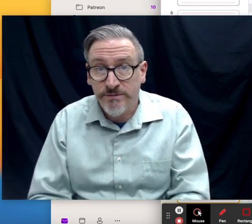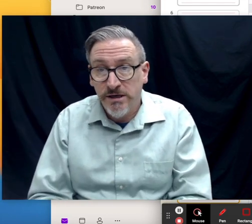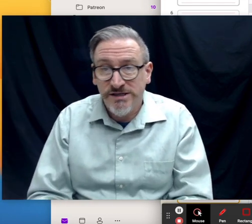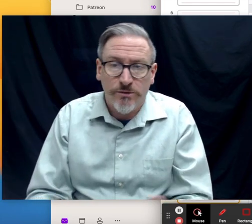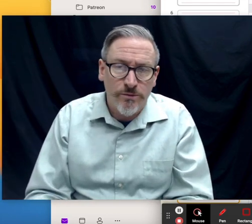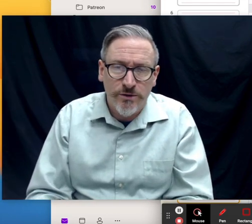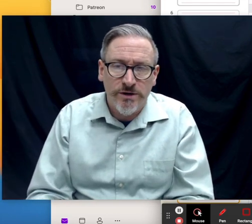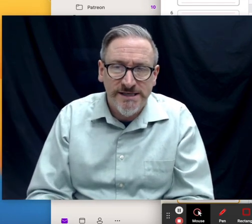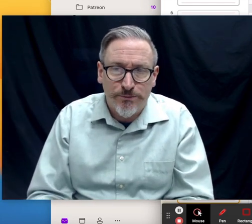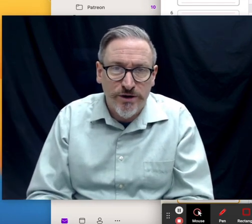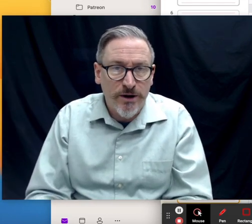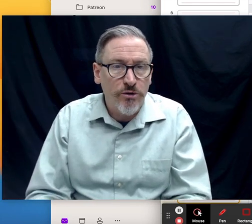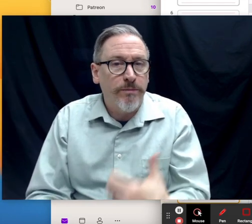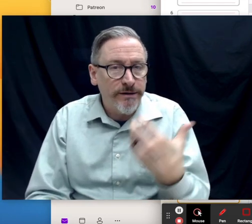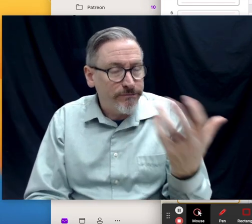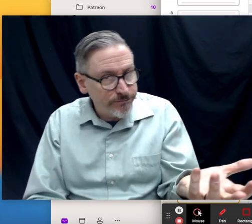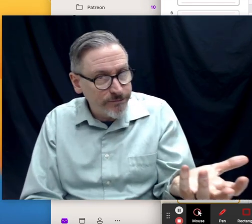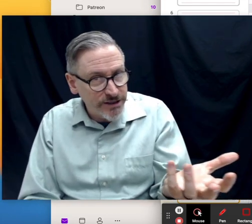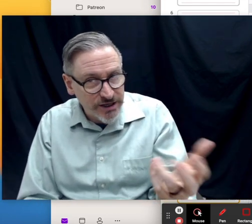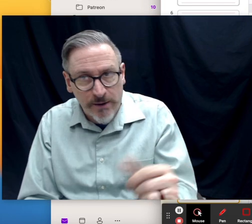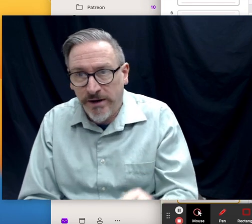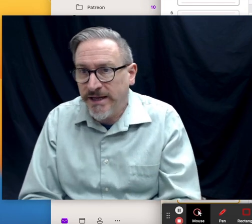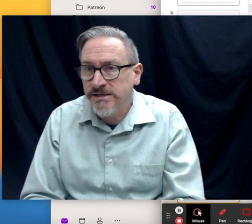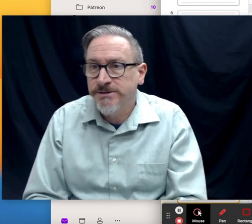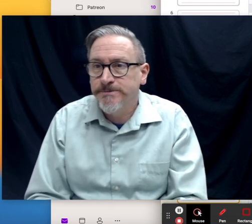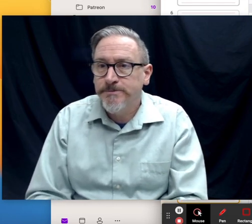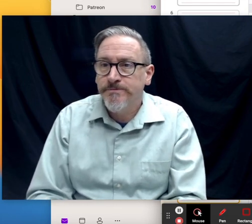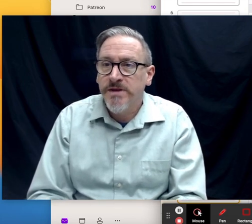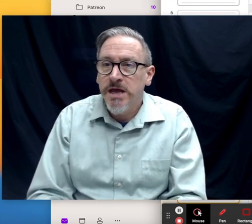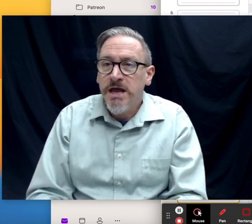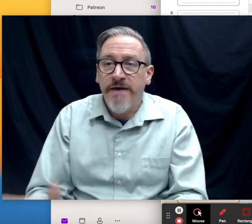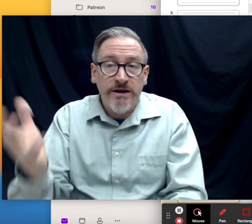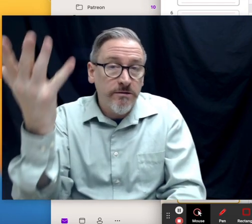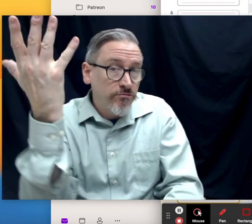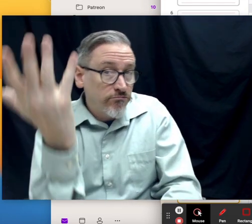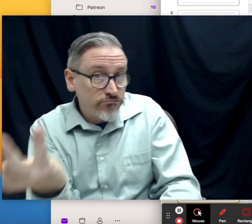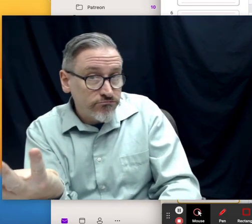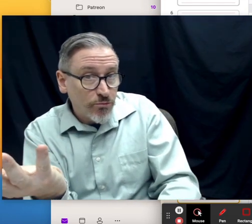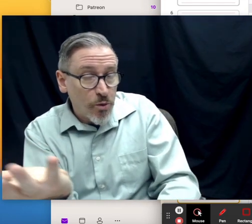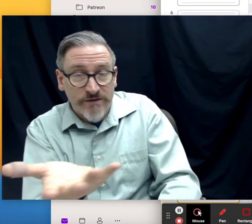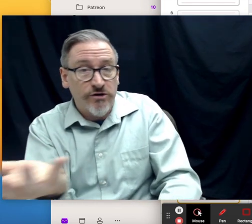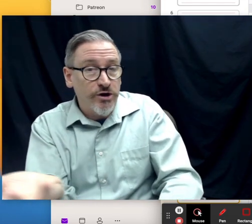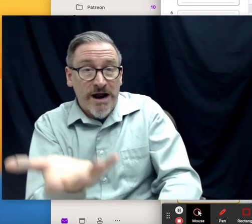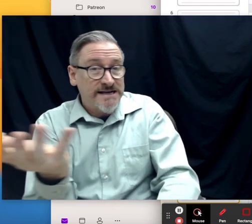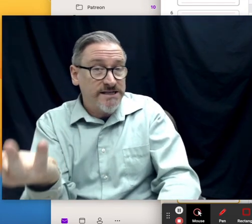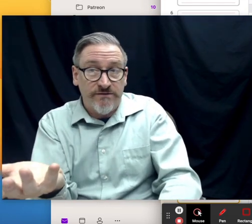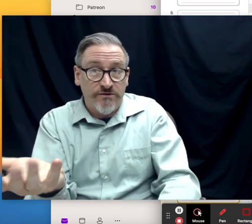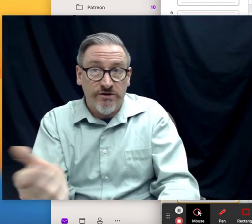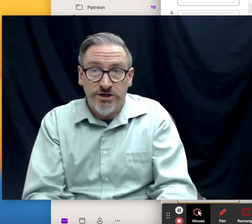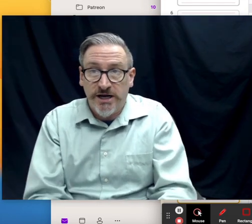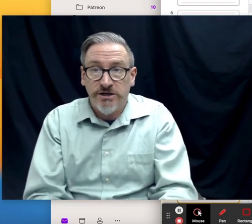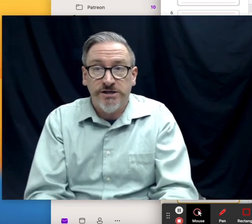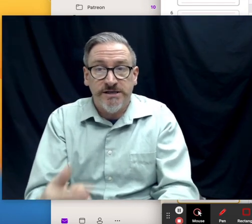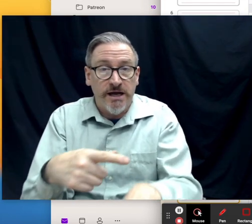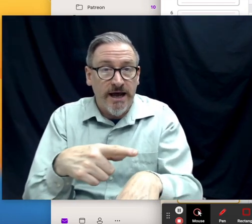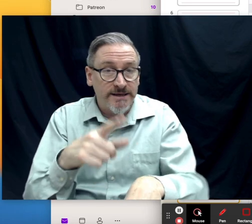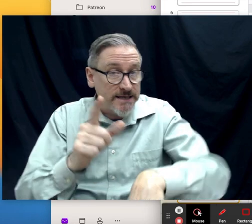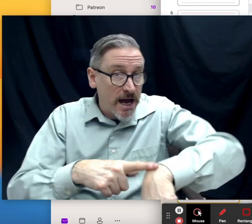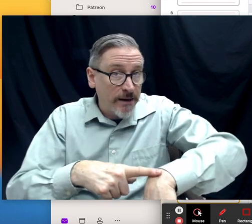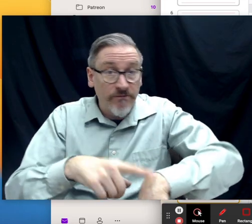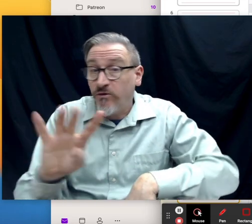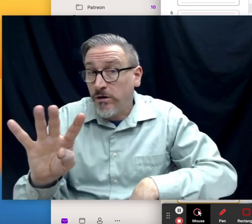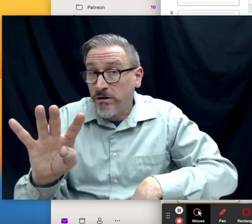later. So we don't really say prepone, but you get what it means. And then whatever you're asking for the change. Is it